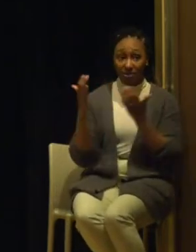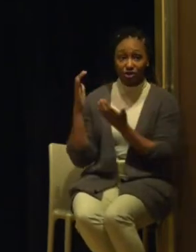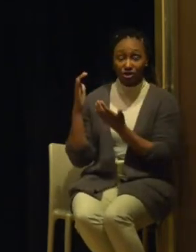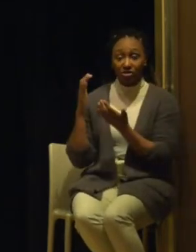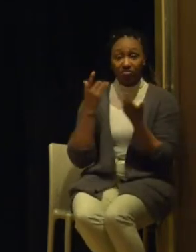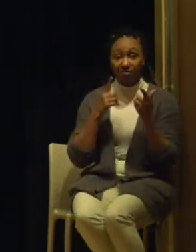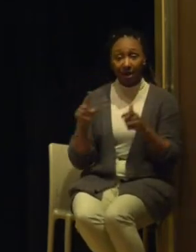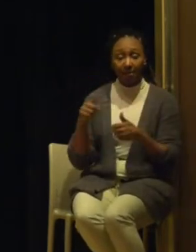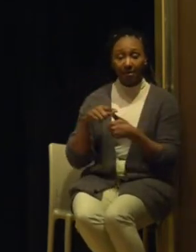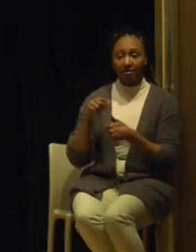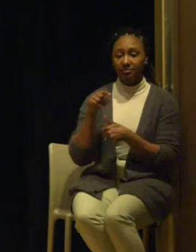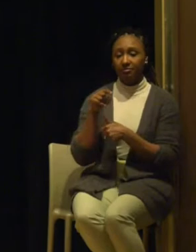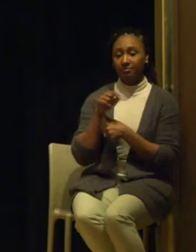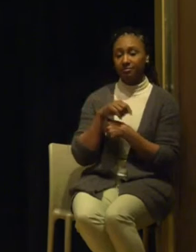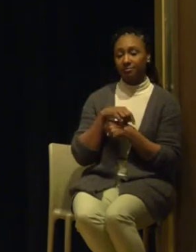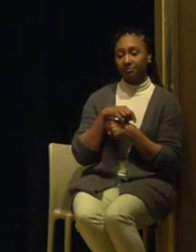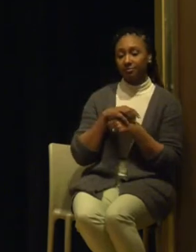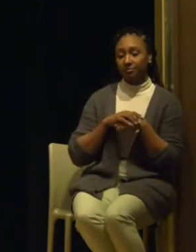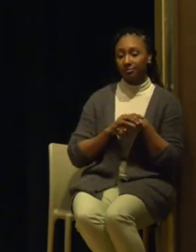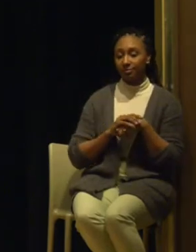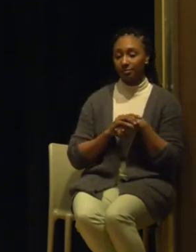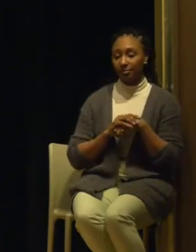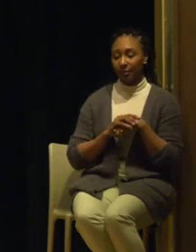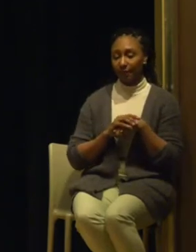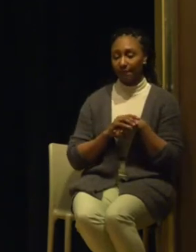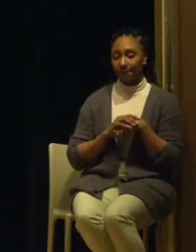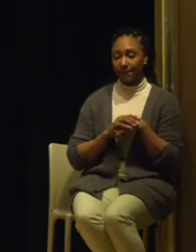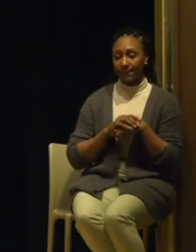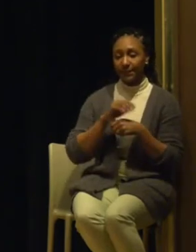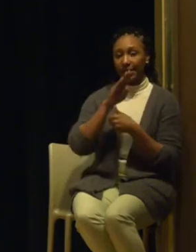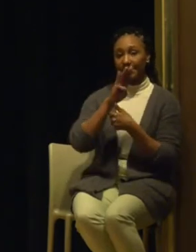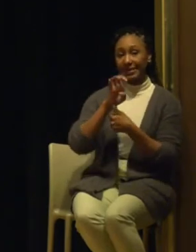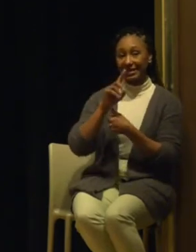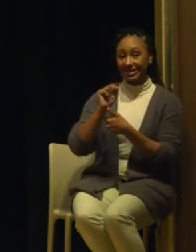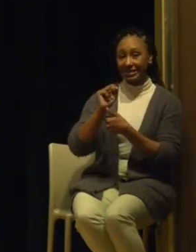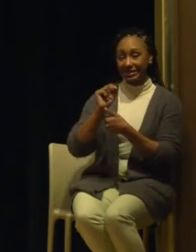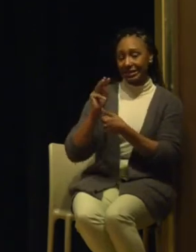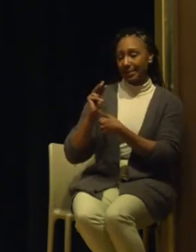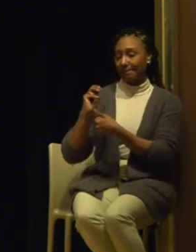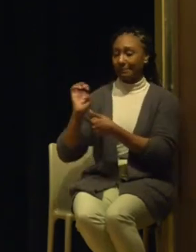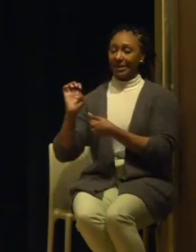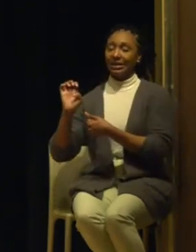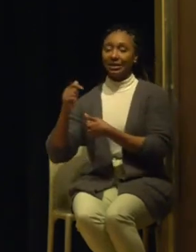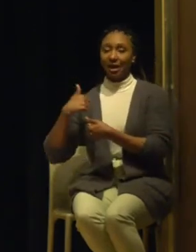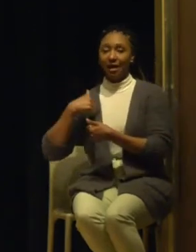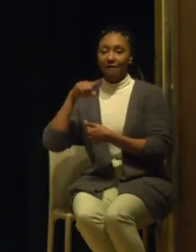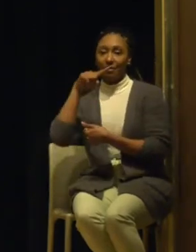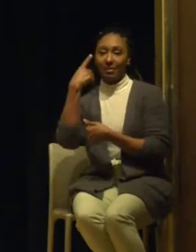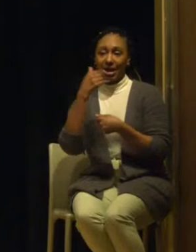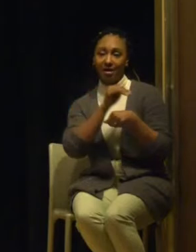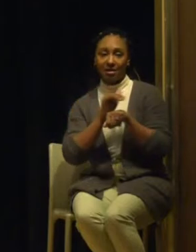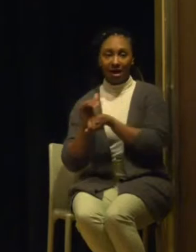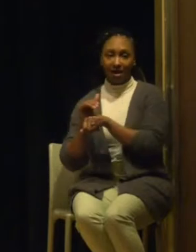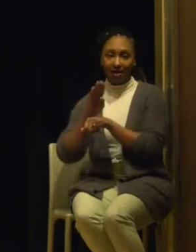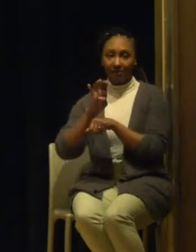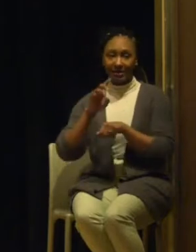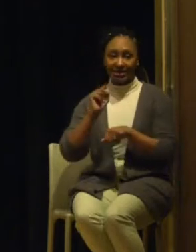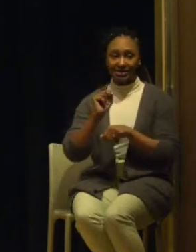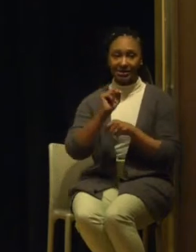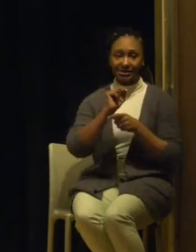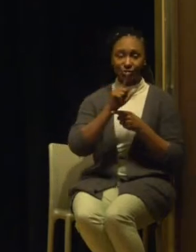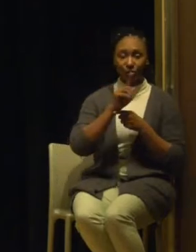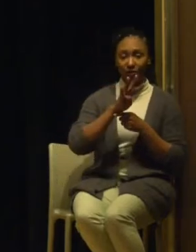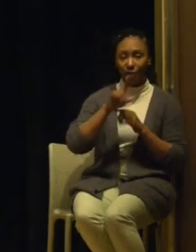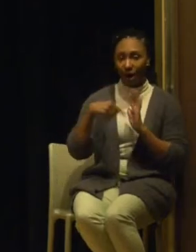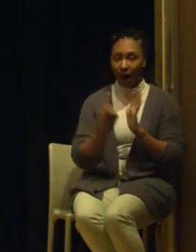had Monday Night, there was their Black Night, WE TV had a Black, you know, everyone had a Black Night. We were 24 hours every day, but everyone else